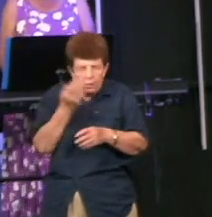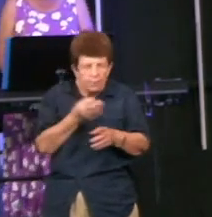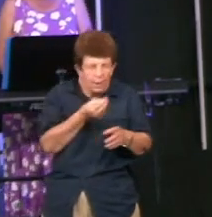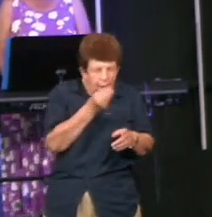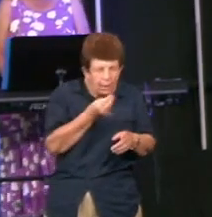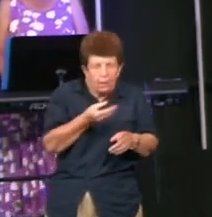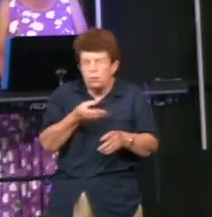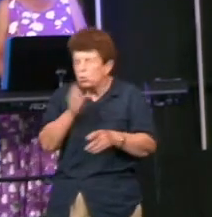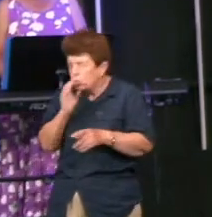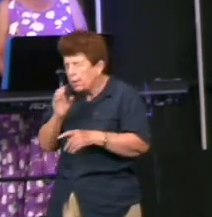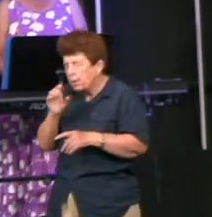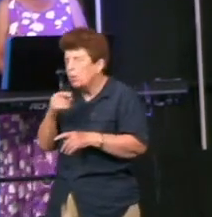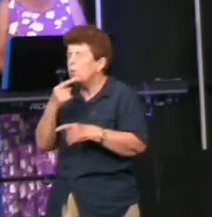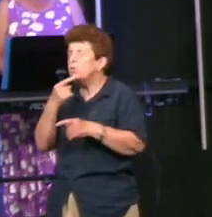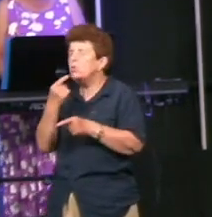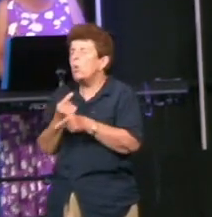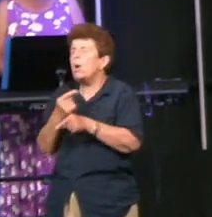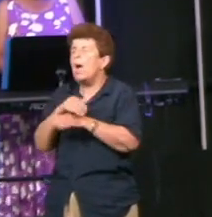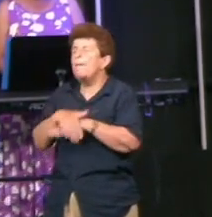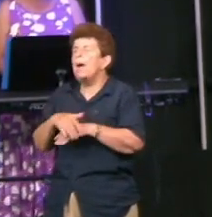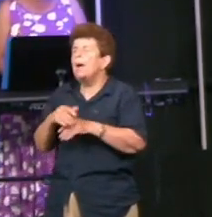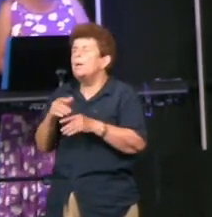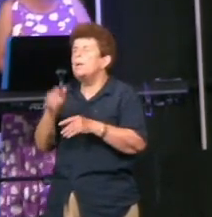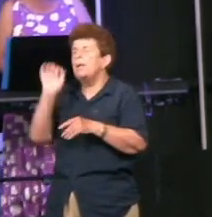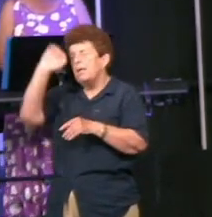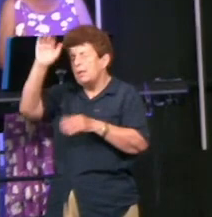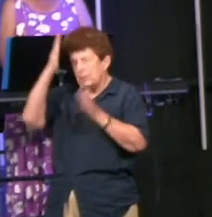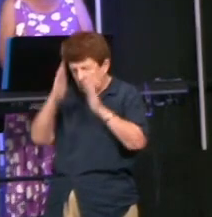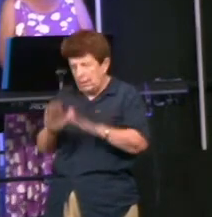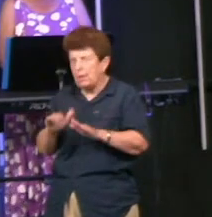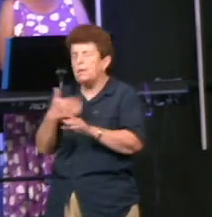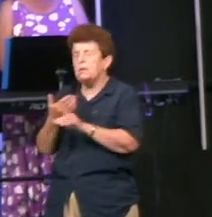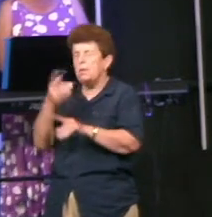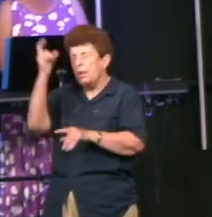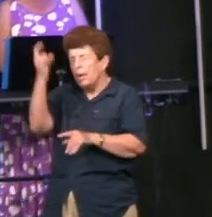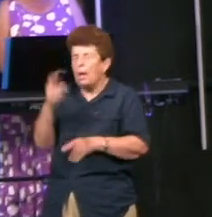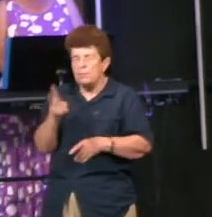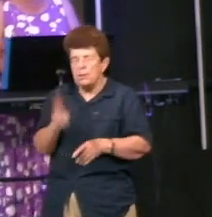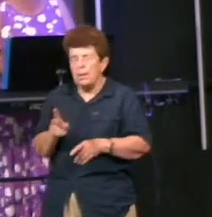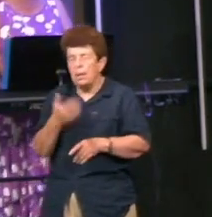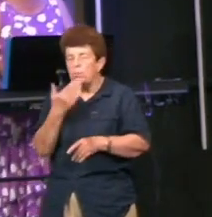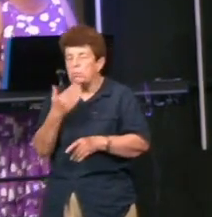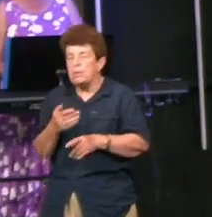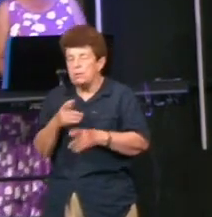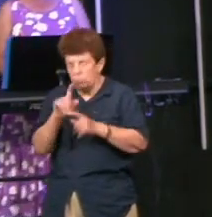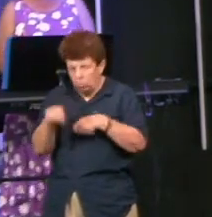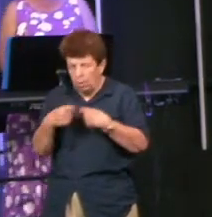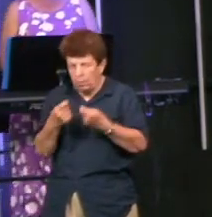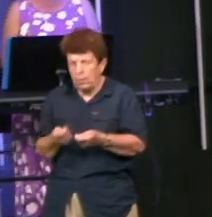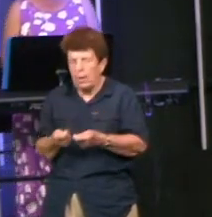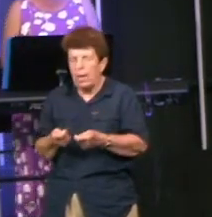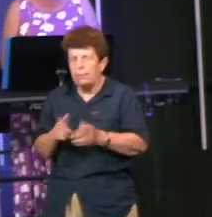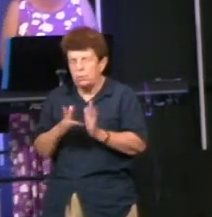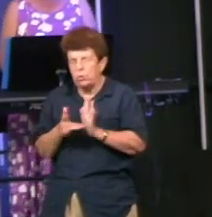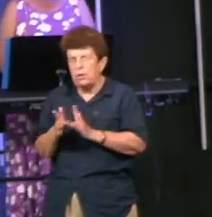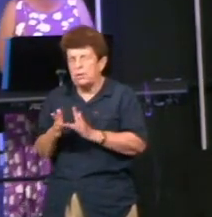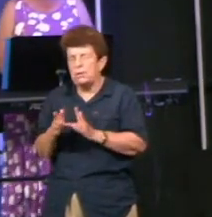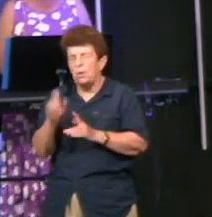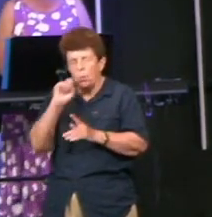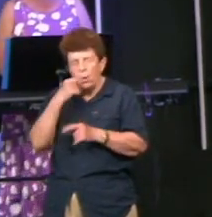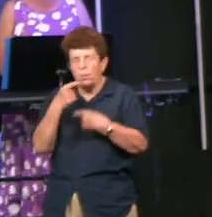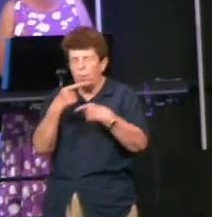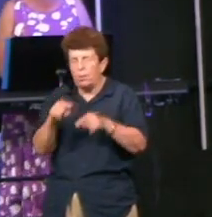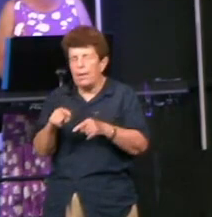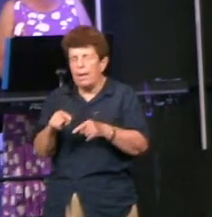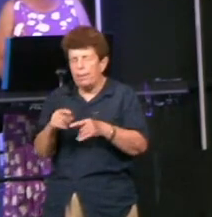you proclaim the Lord's death until he comes again. Would you proclaim Jesus' death until he comes again